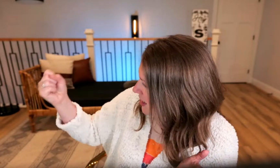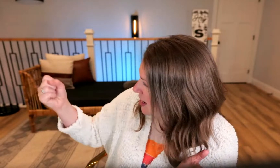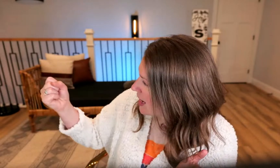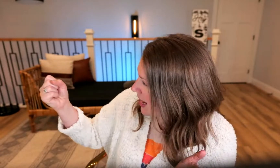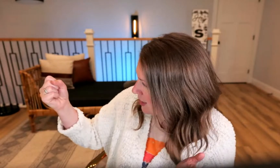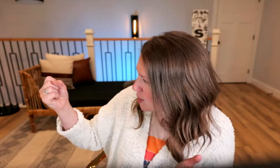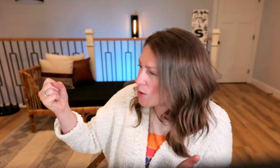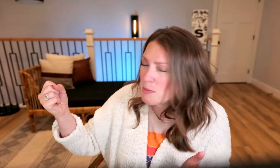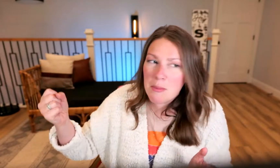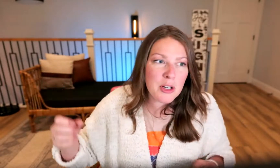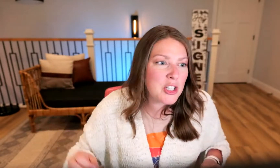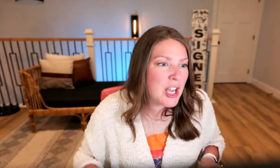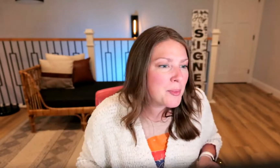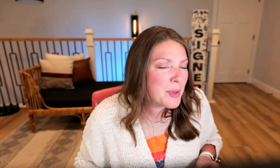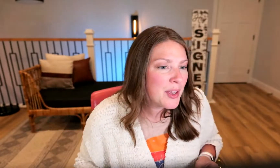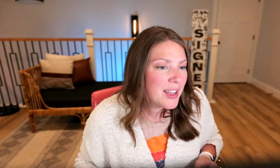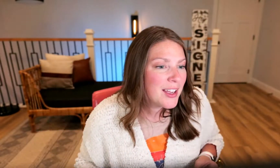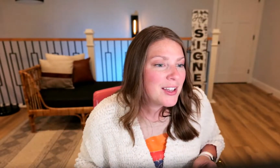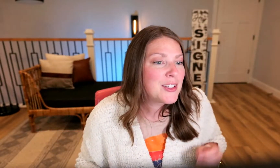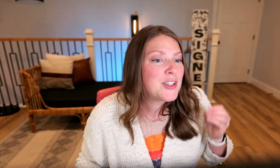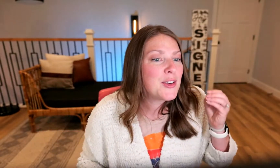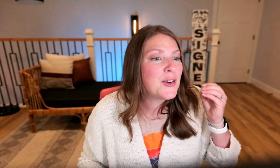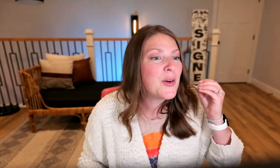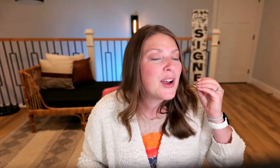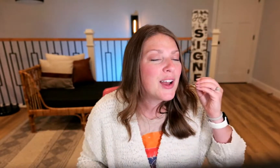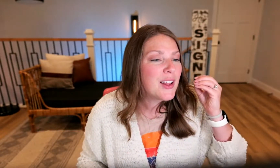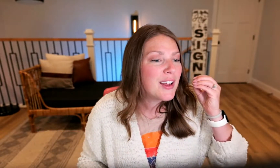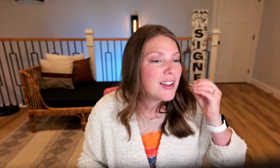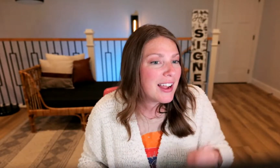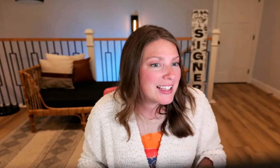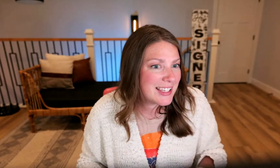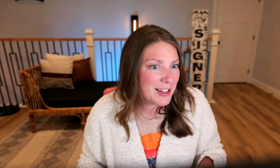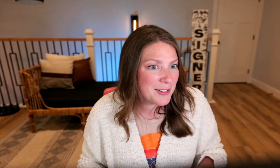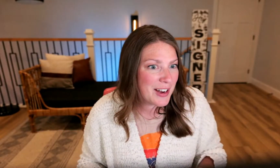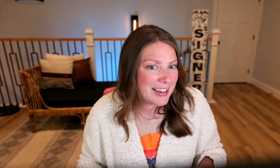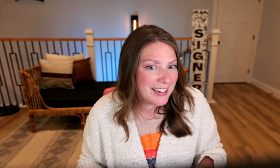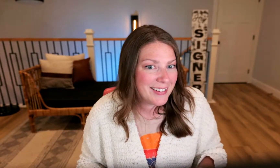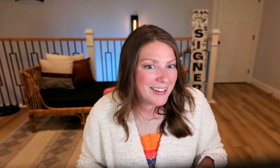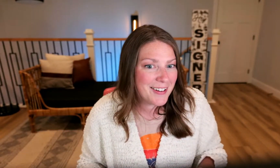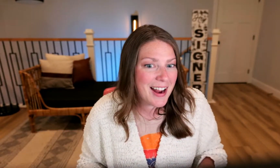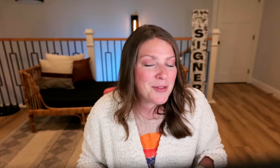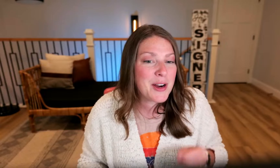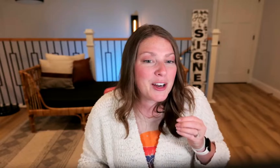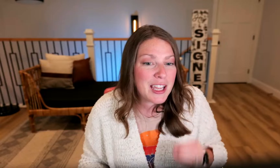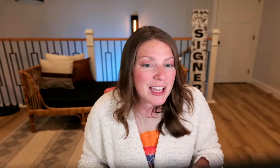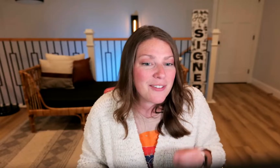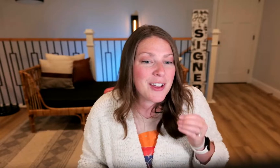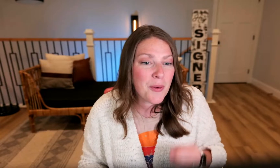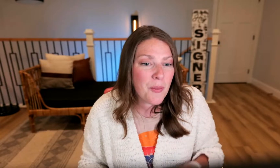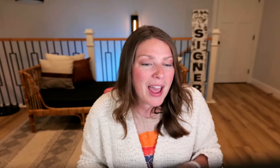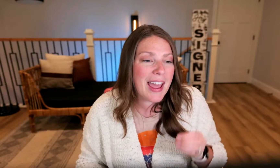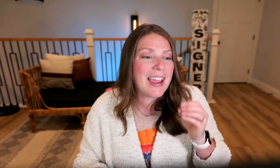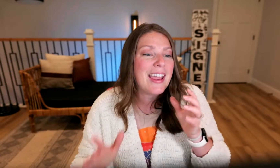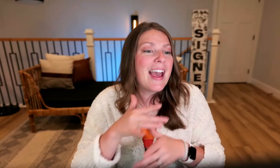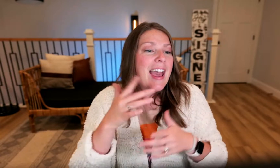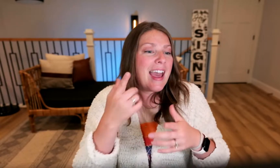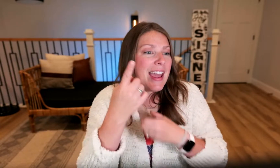an annual membership to Accelerated. All right, we are giving away